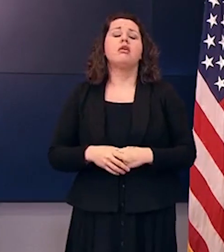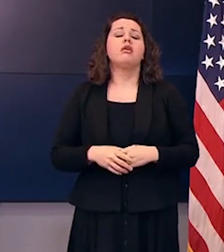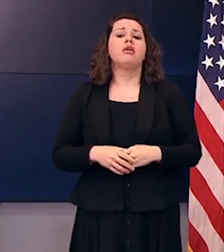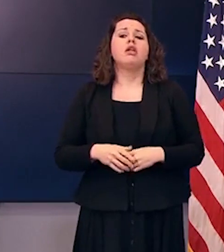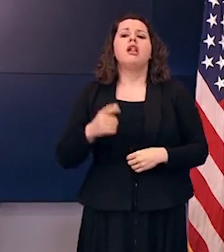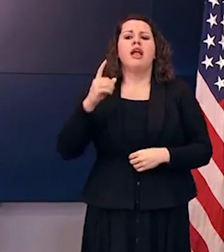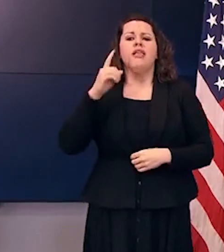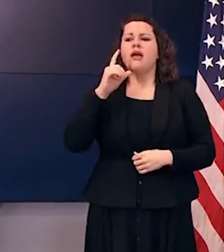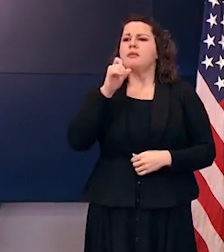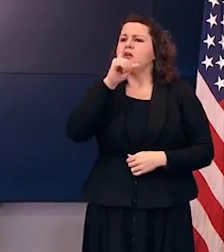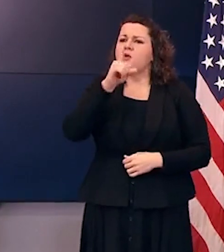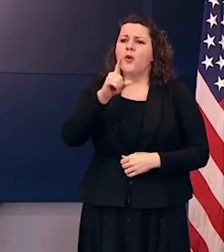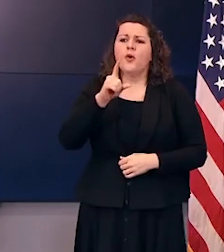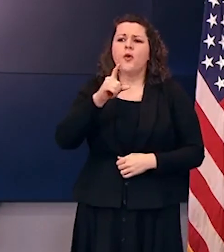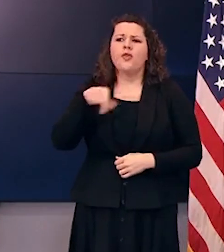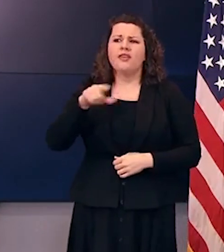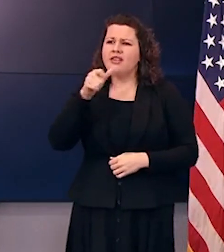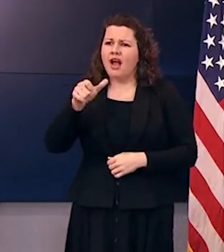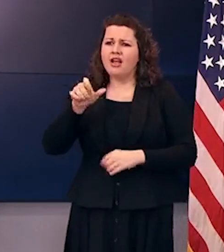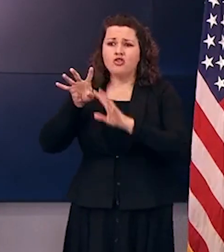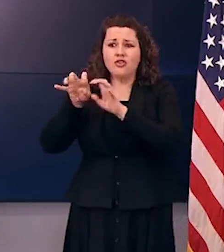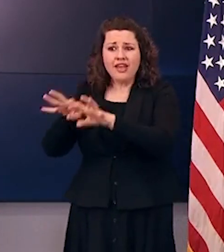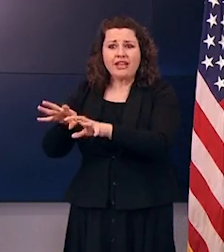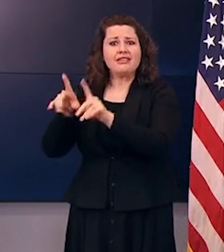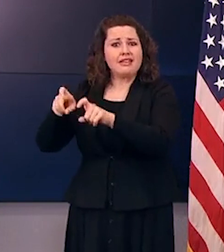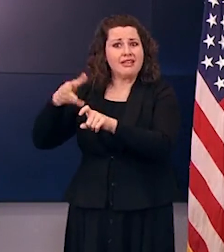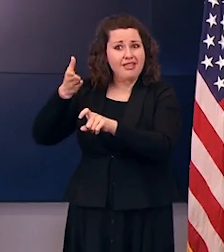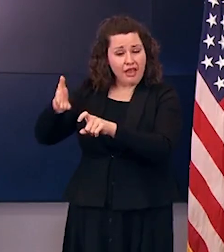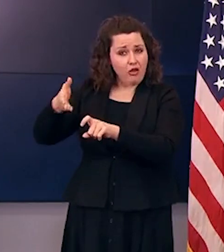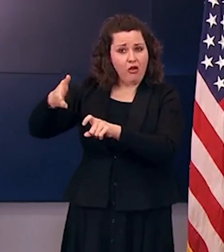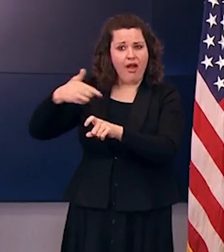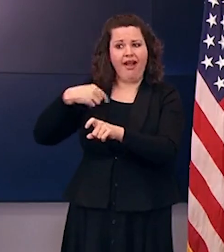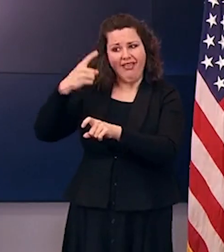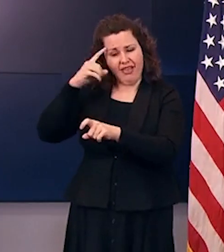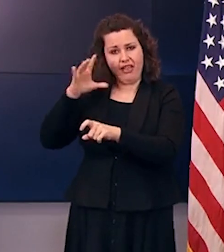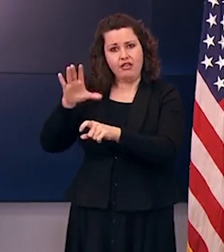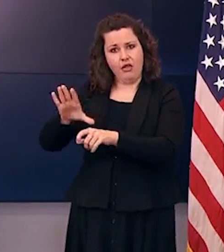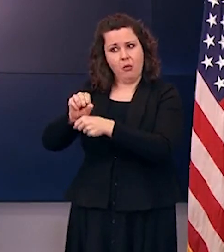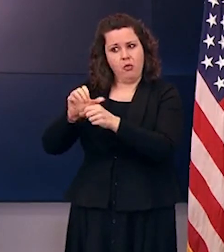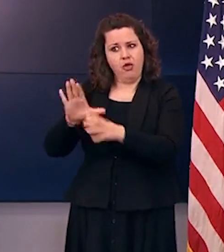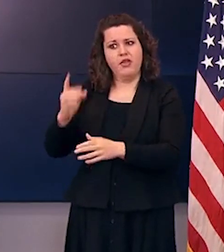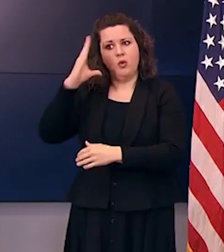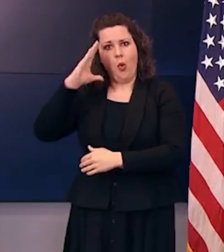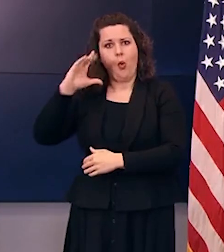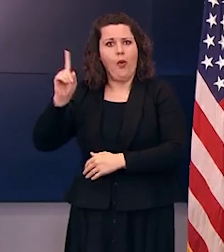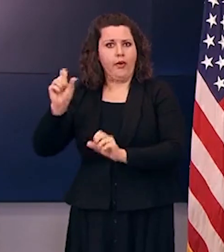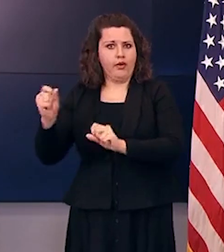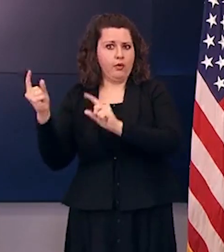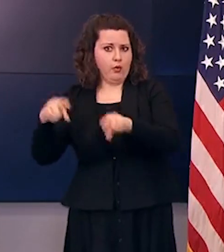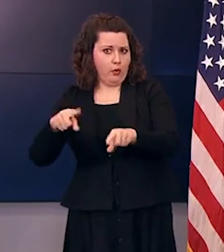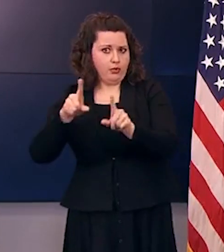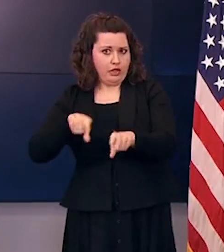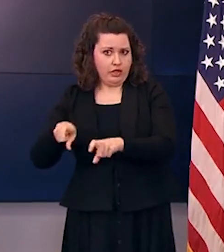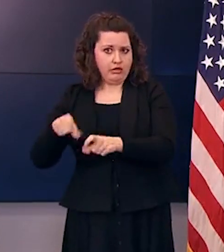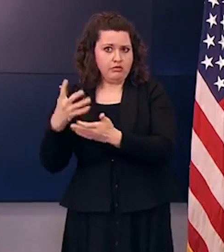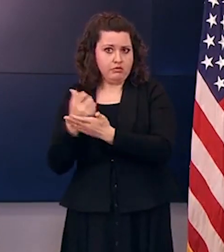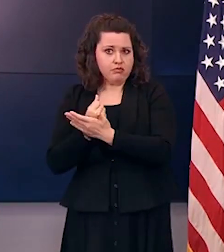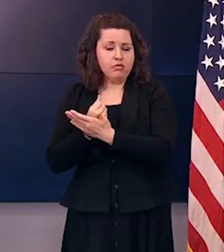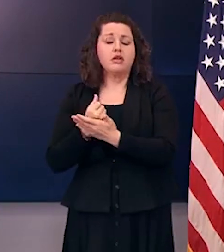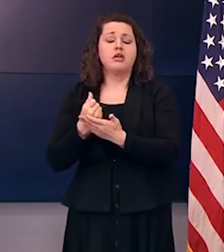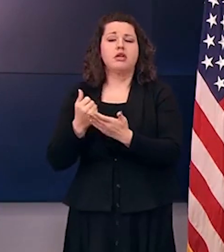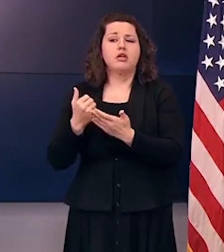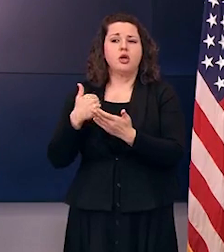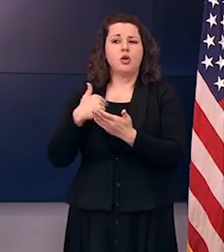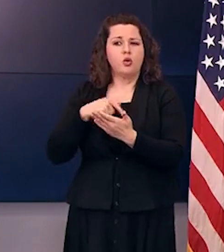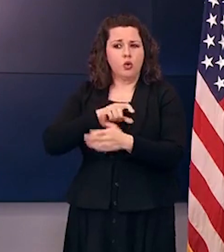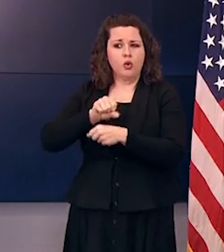think I don't know if they haven't done surveillance testing at the site. I think they've made their employees aware of where they can go to get tested.